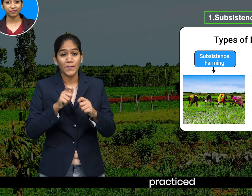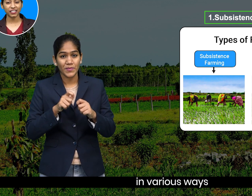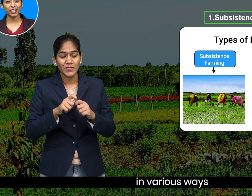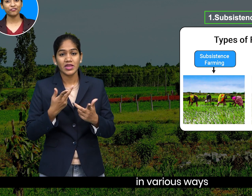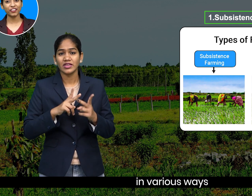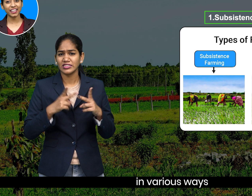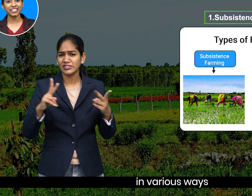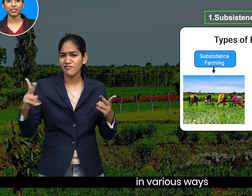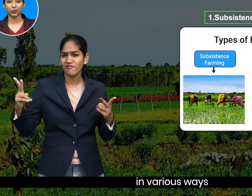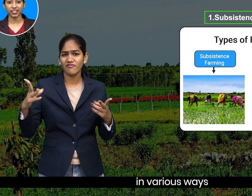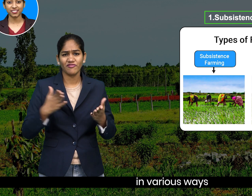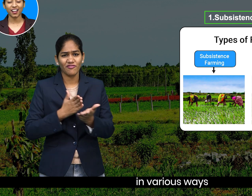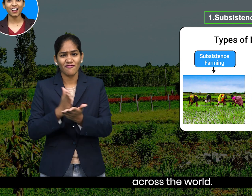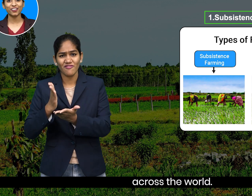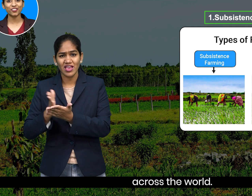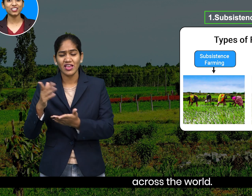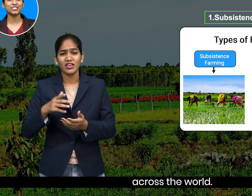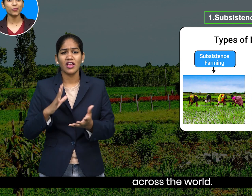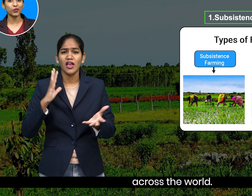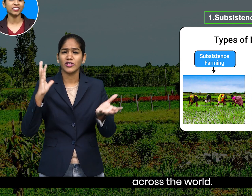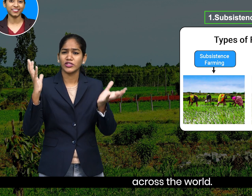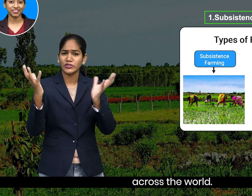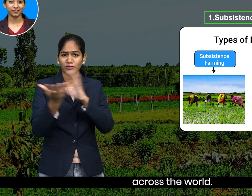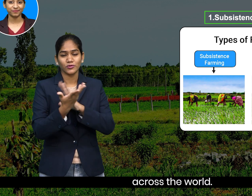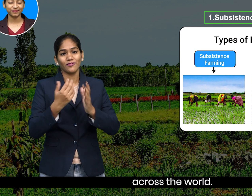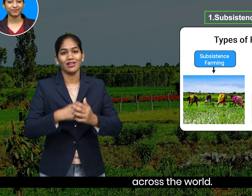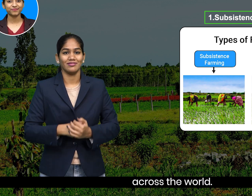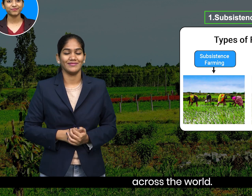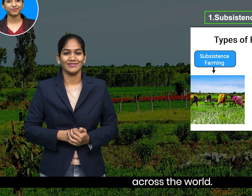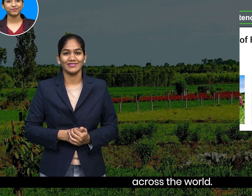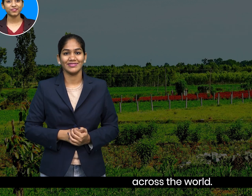practiced in various ways across the world,